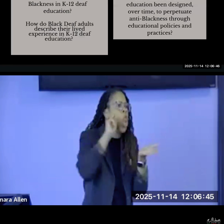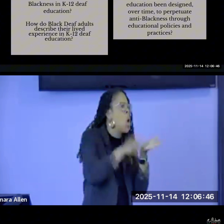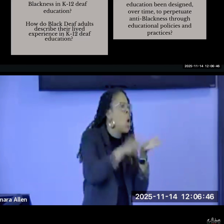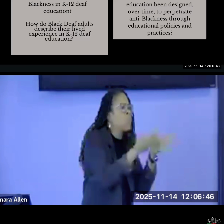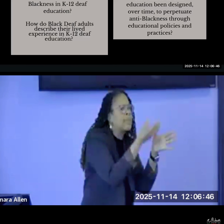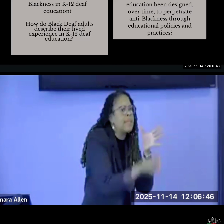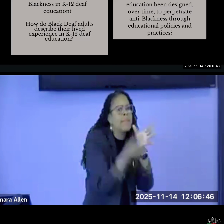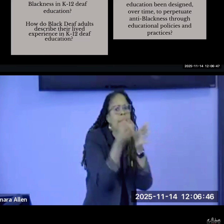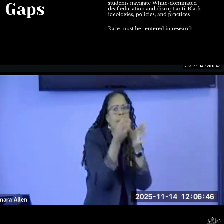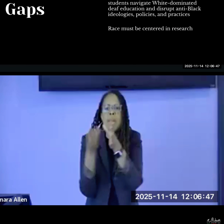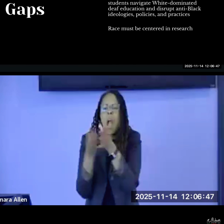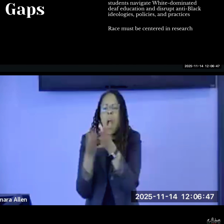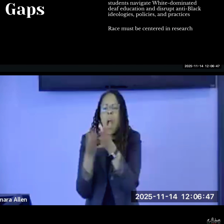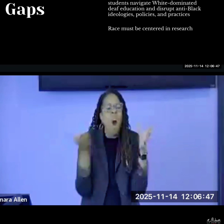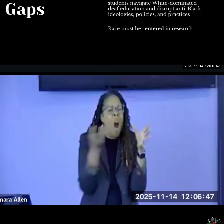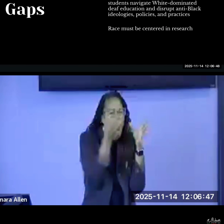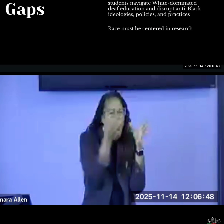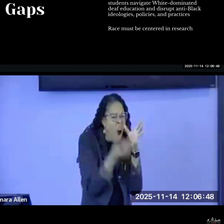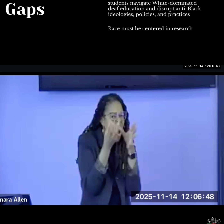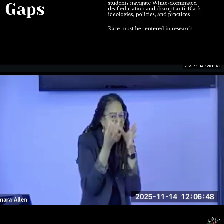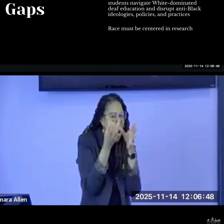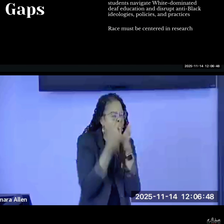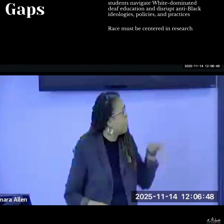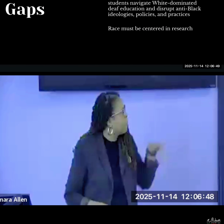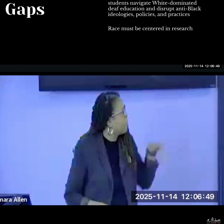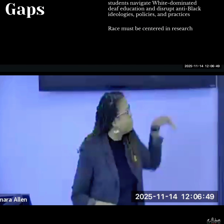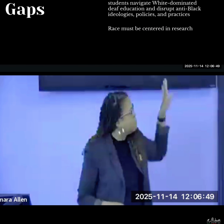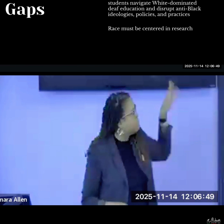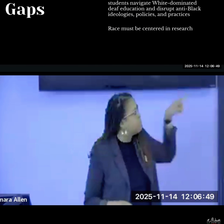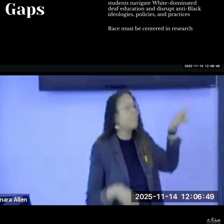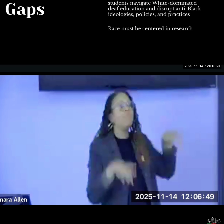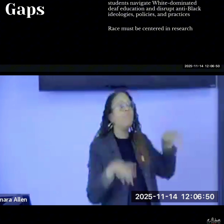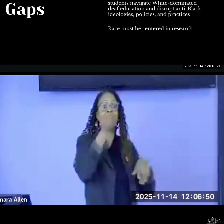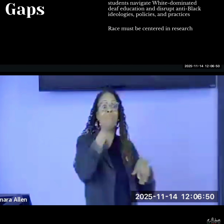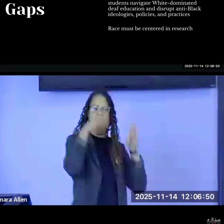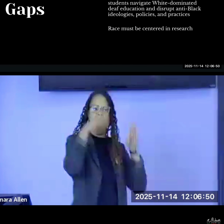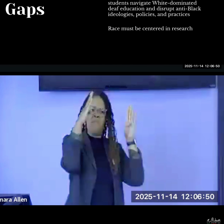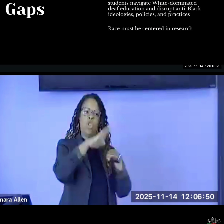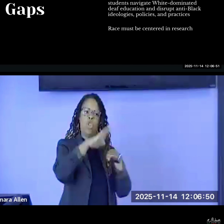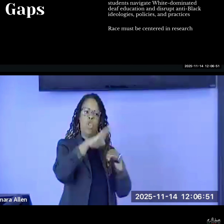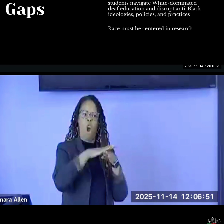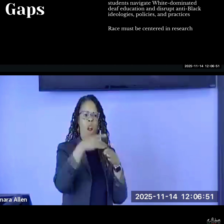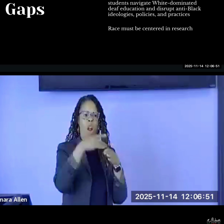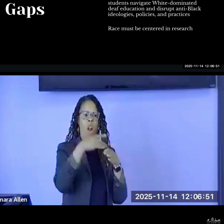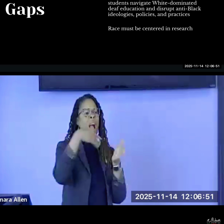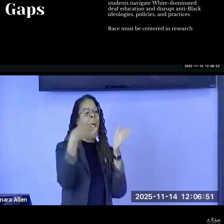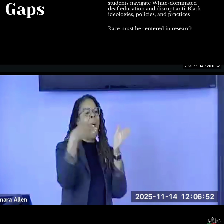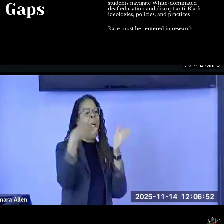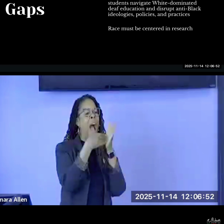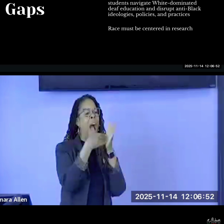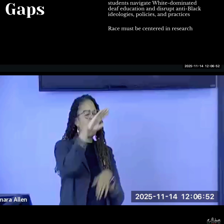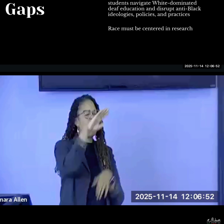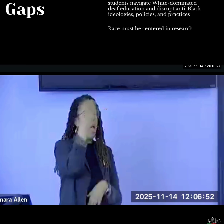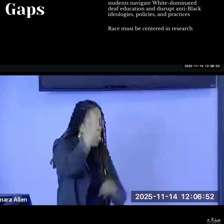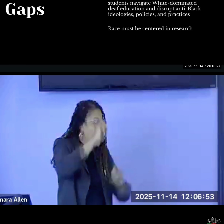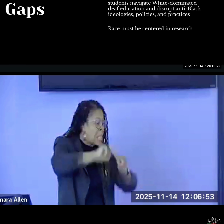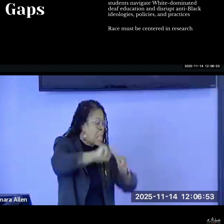As I began my research, I found these particular gaps. I focused